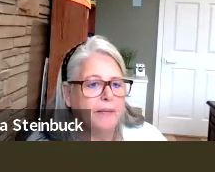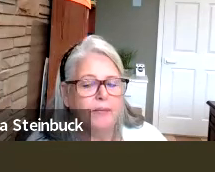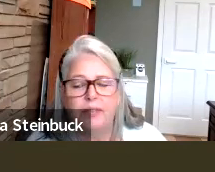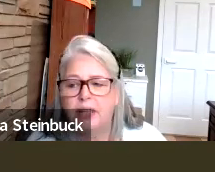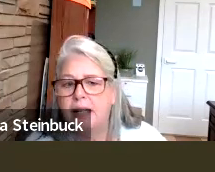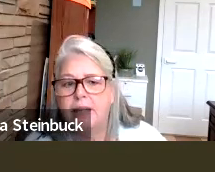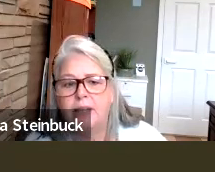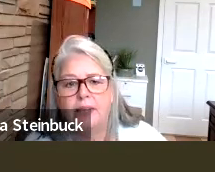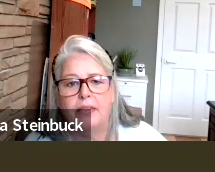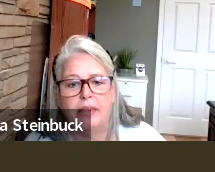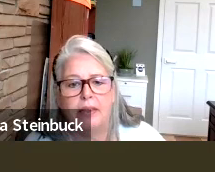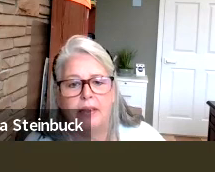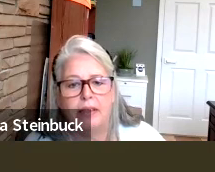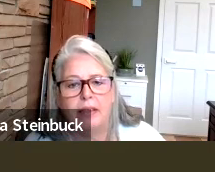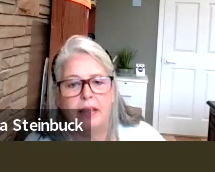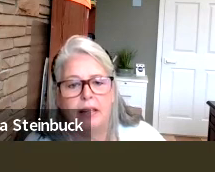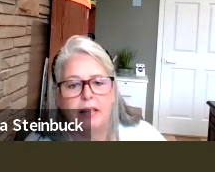One back, okay.